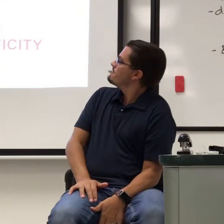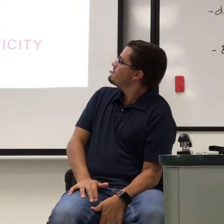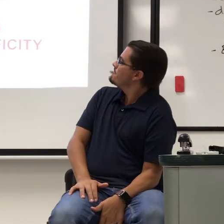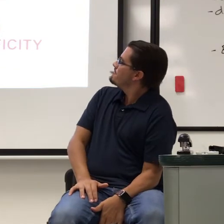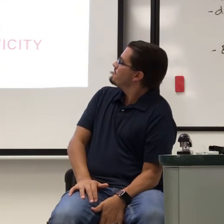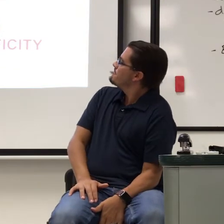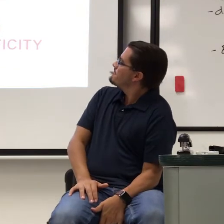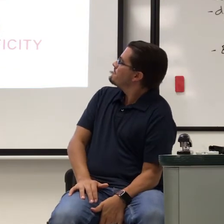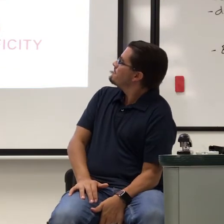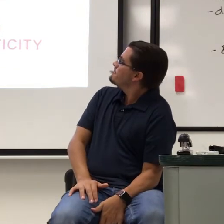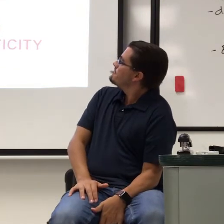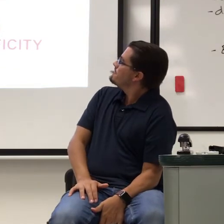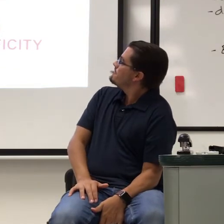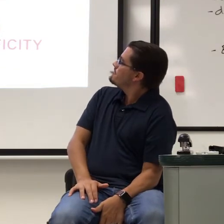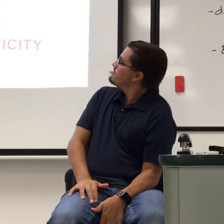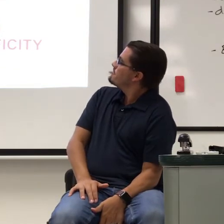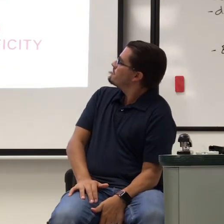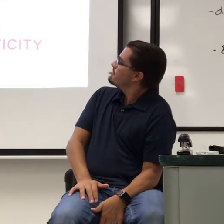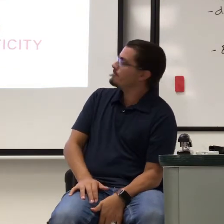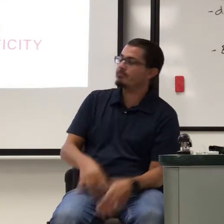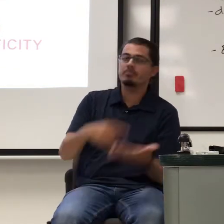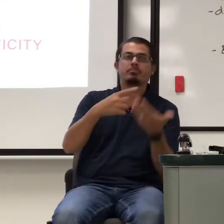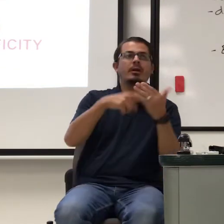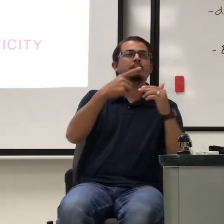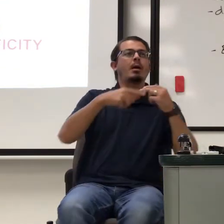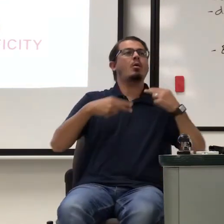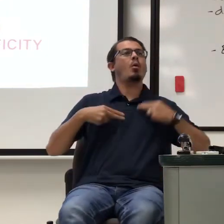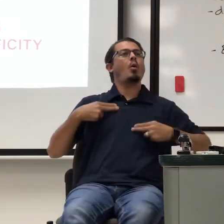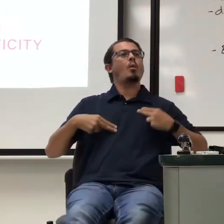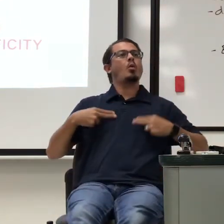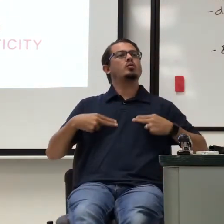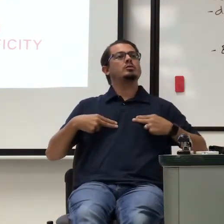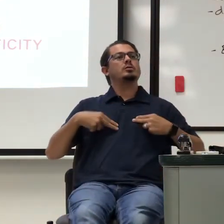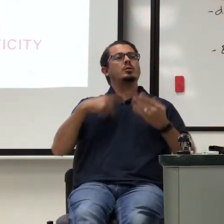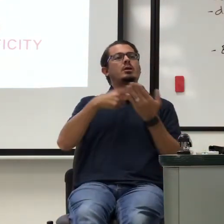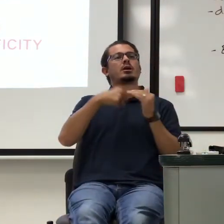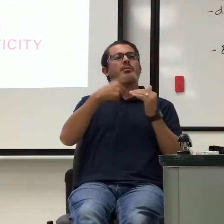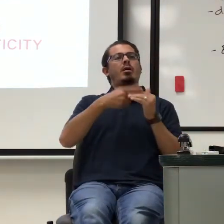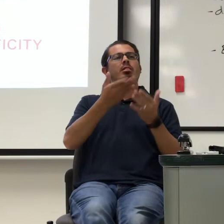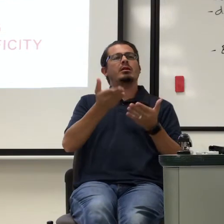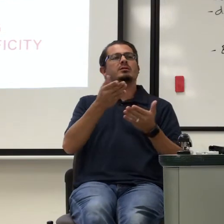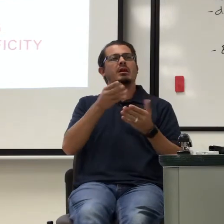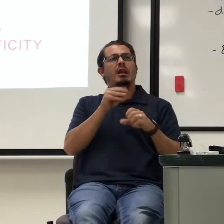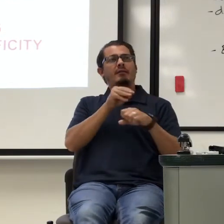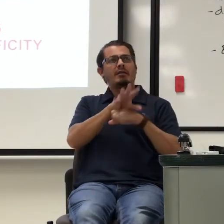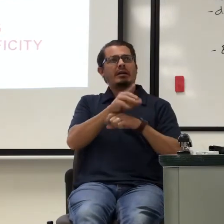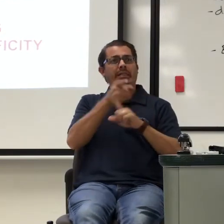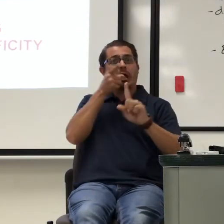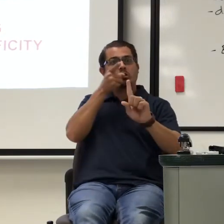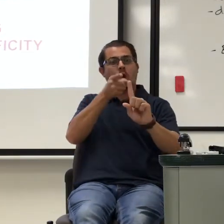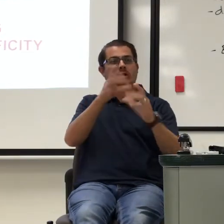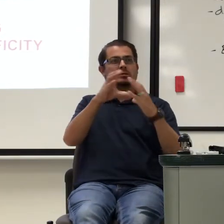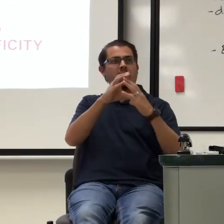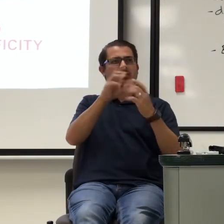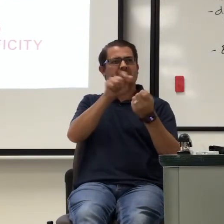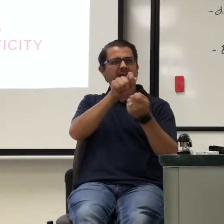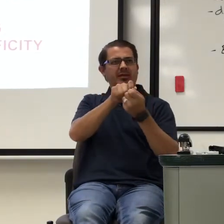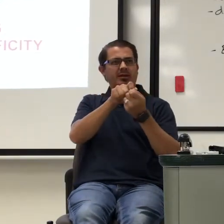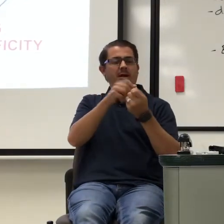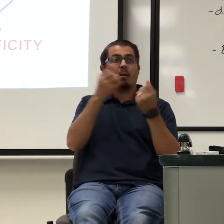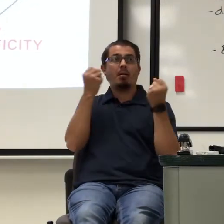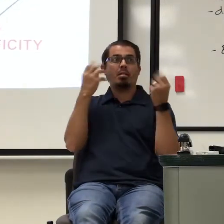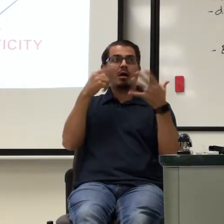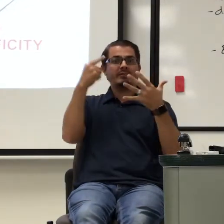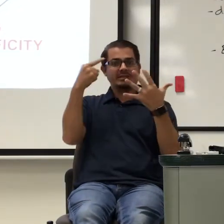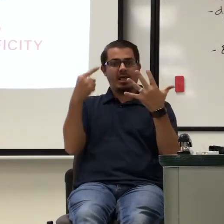So when we talk about hormones, we like to mention factors that affect the target cell specificity. There's a lot of detail that go